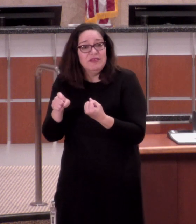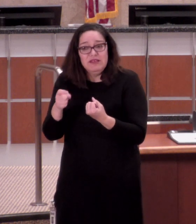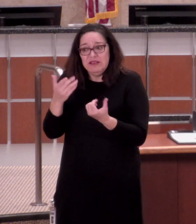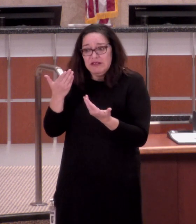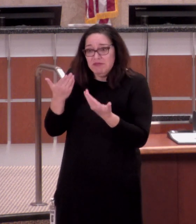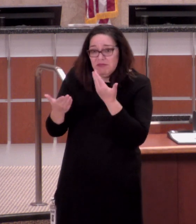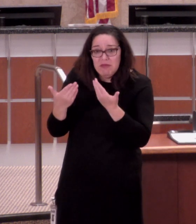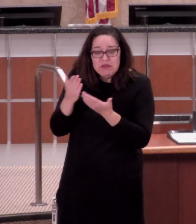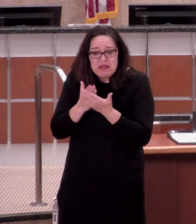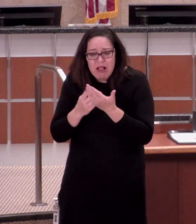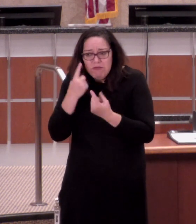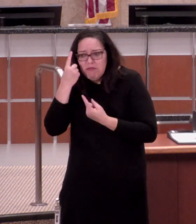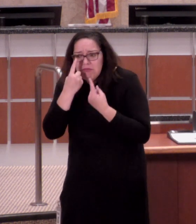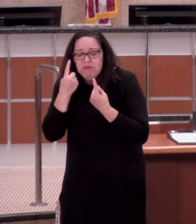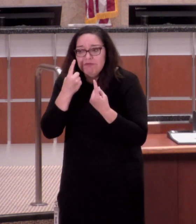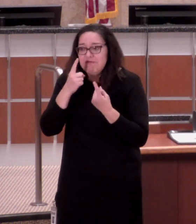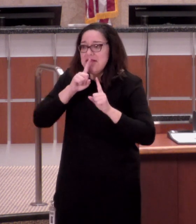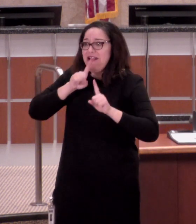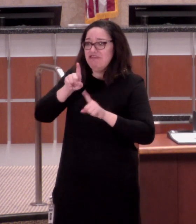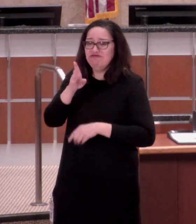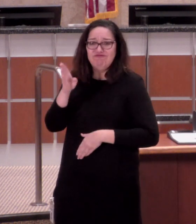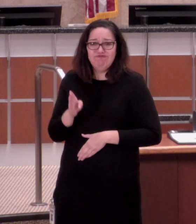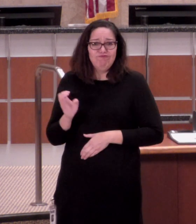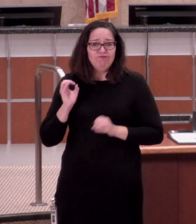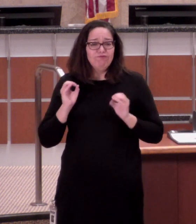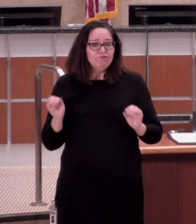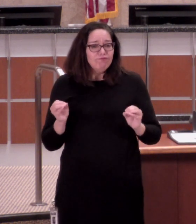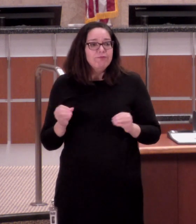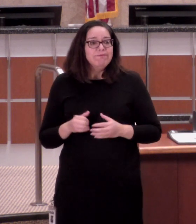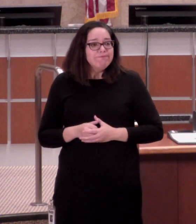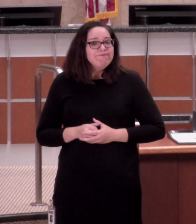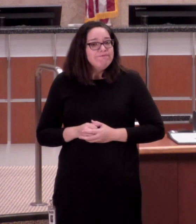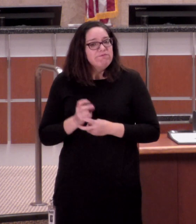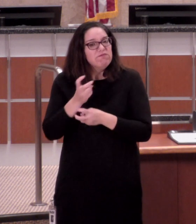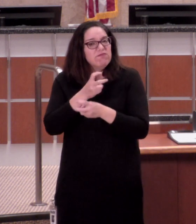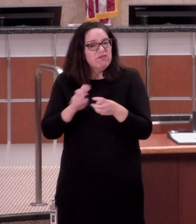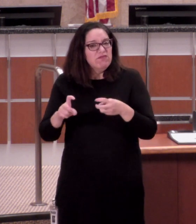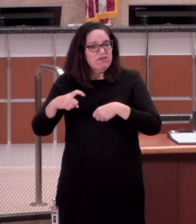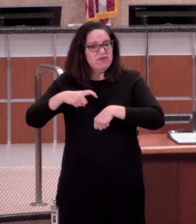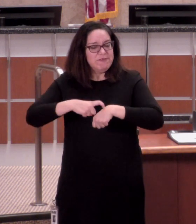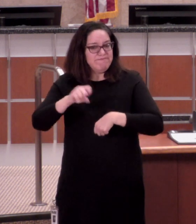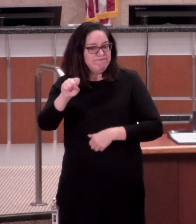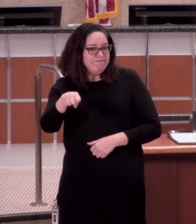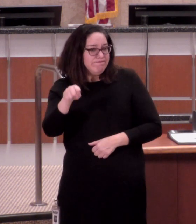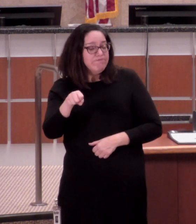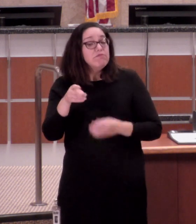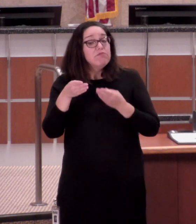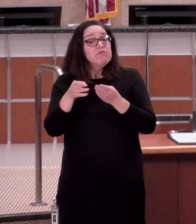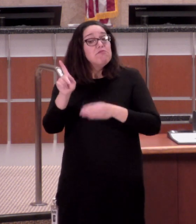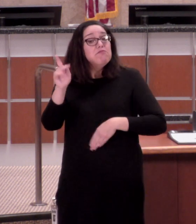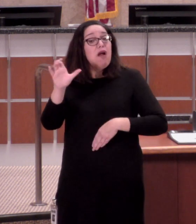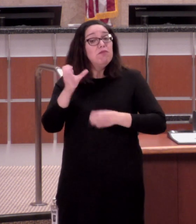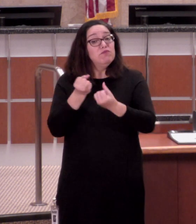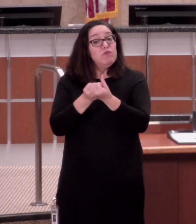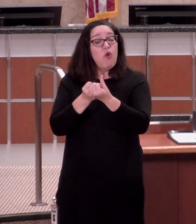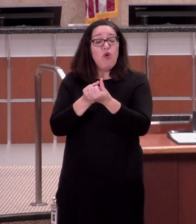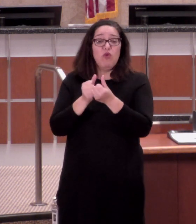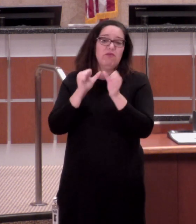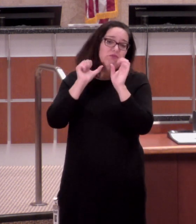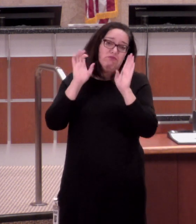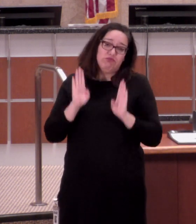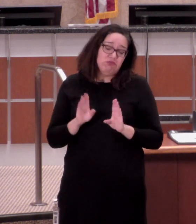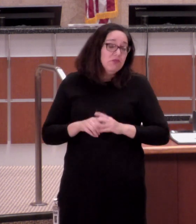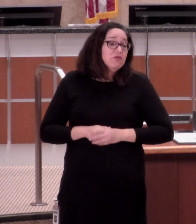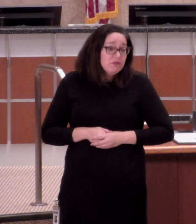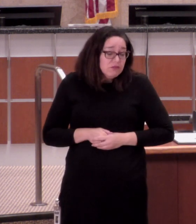never be answered. It's a difficult time. So public support is great. quite